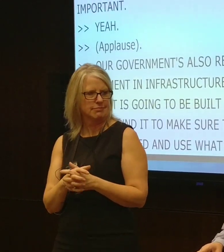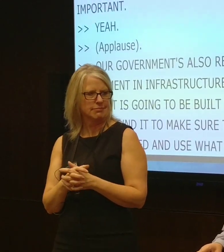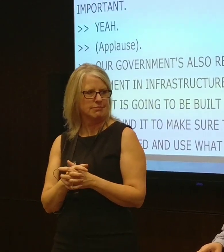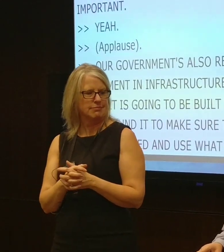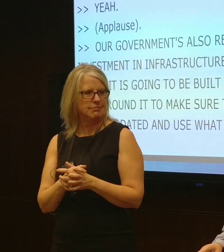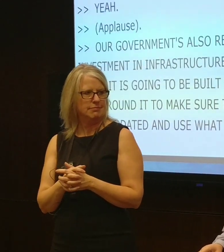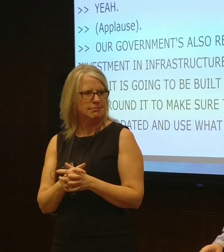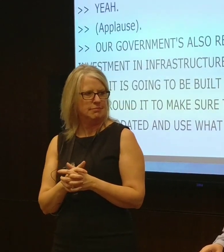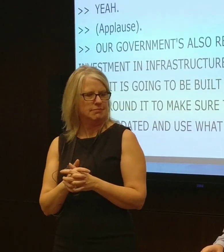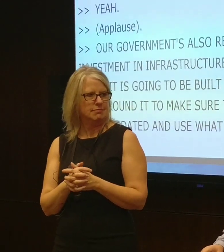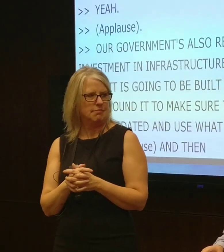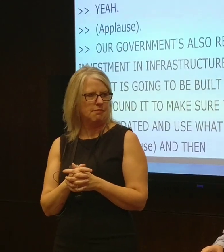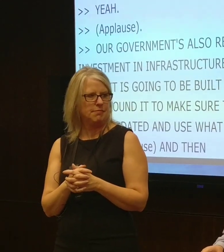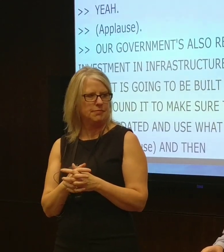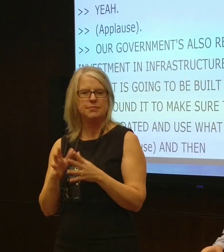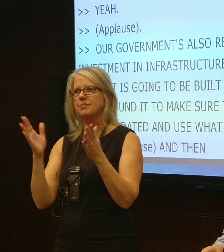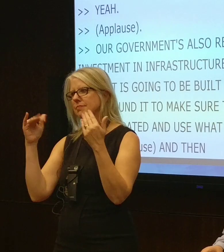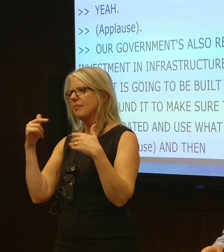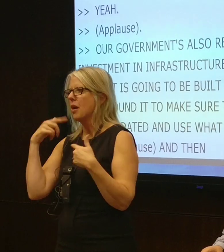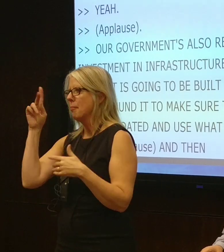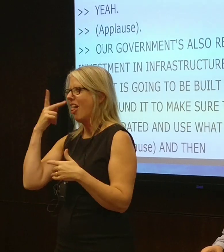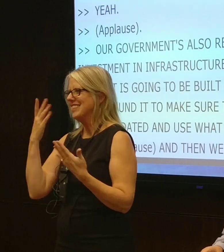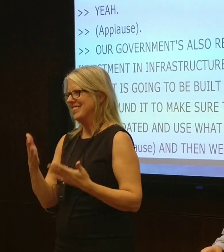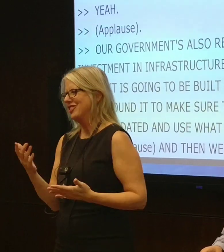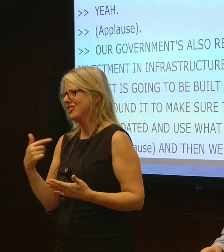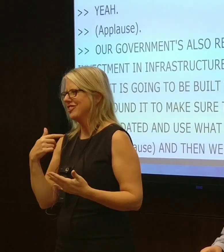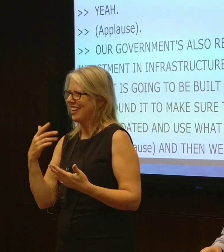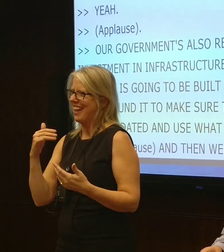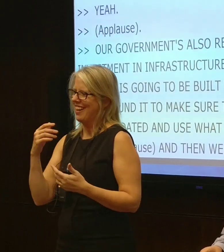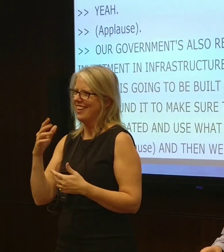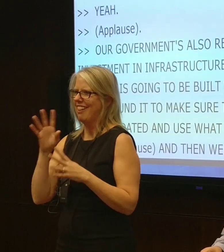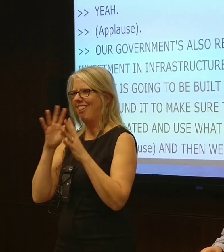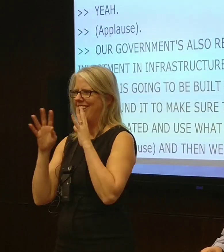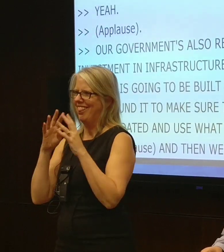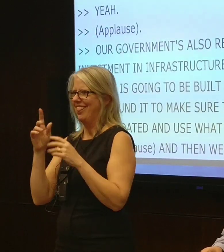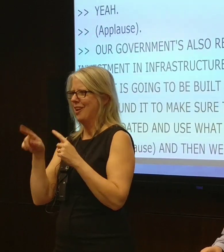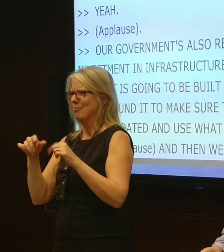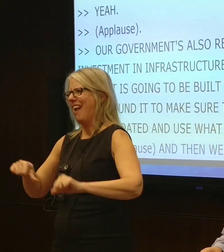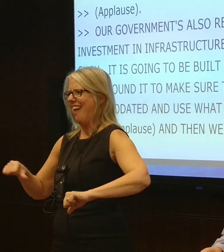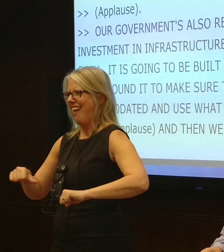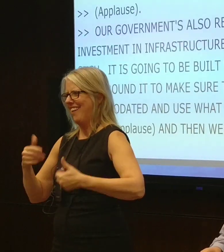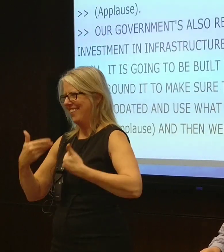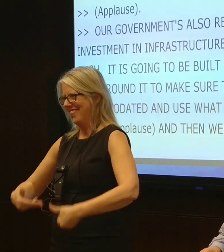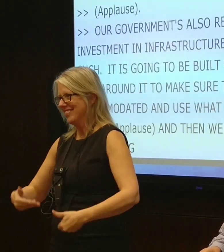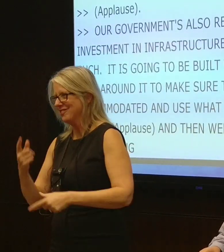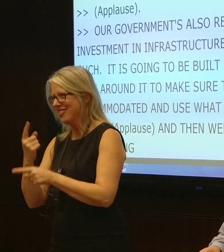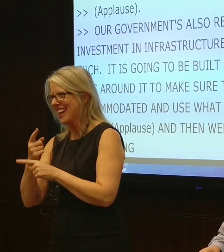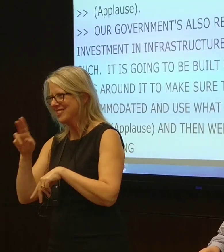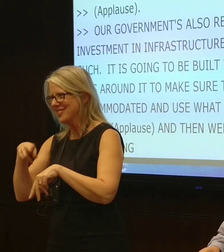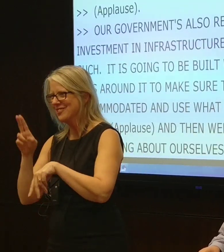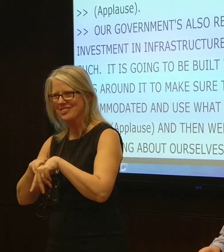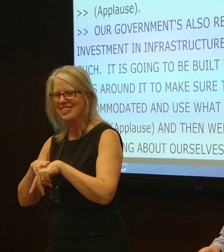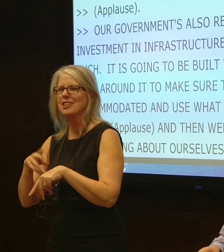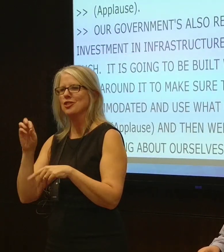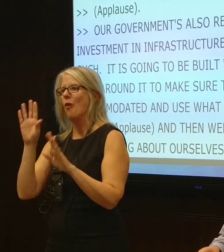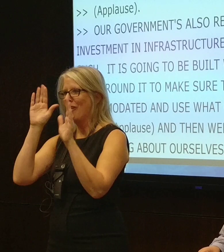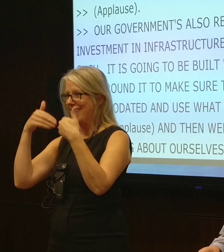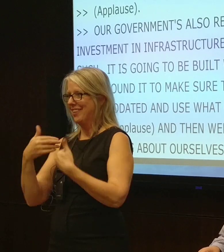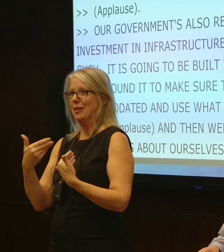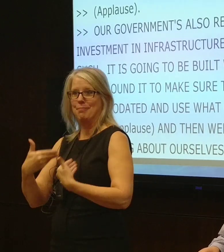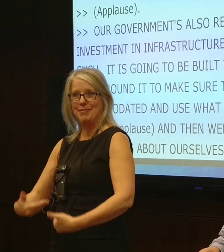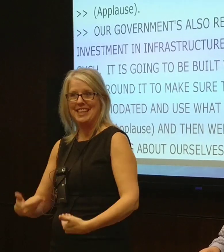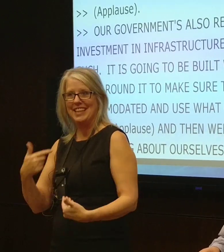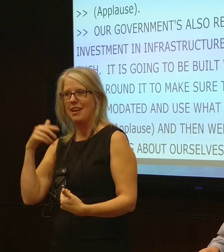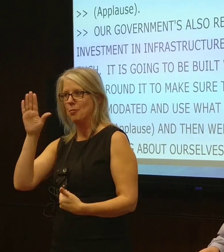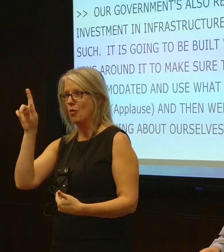And then, well, as politicians, we like talking about ourselves. So we got around to little old me. I'm